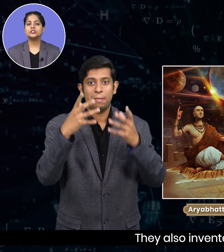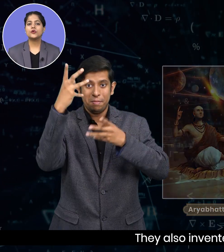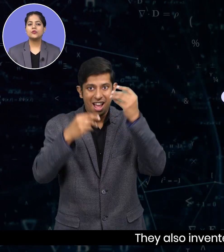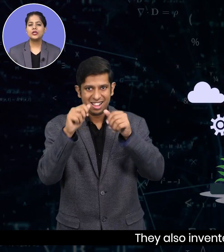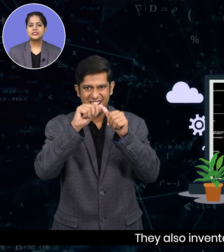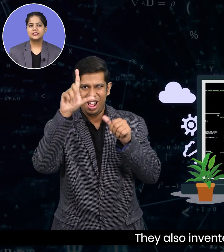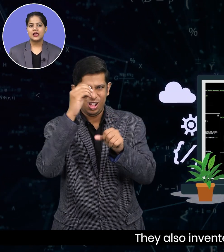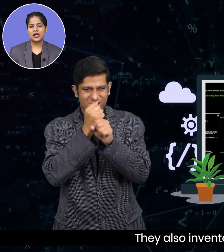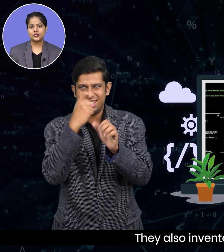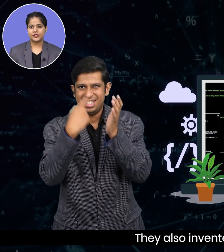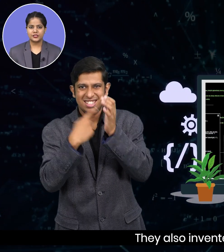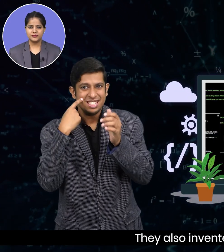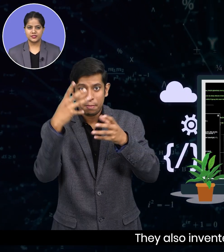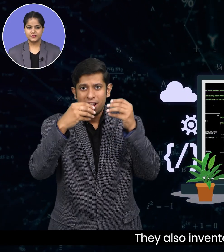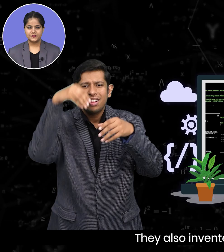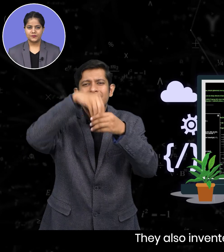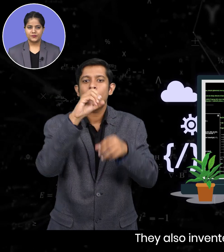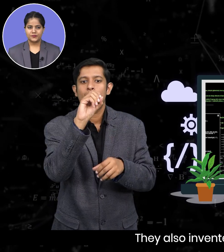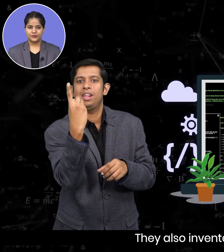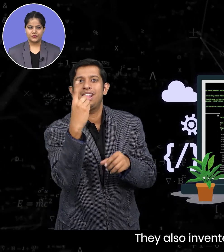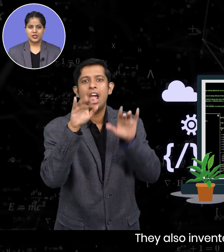They also invented algorithms.